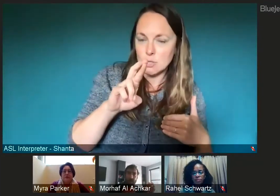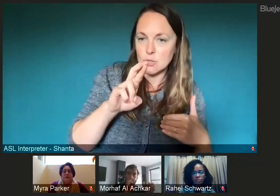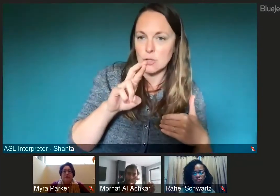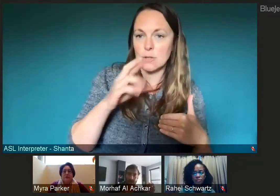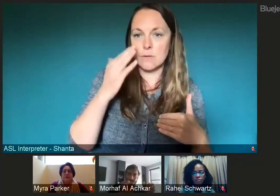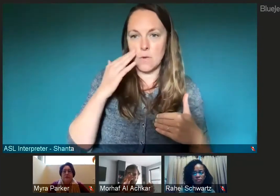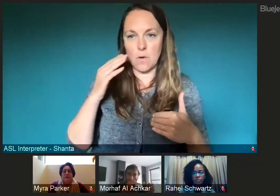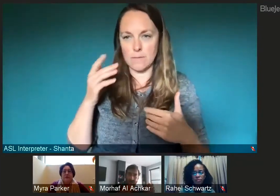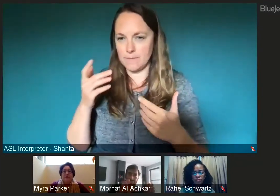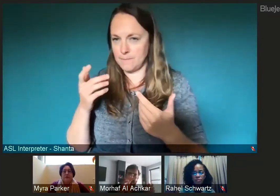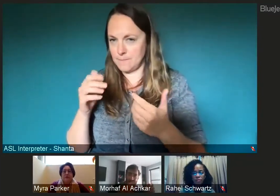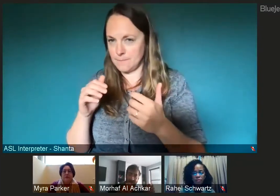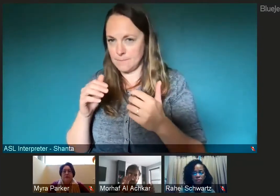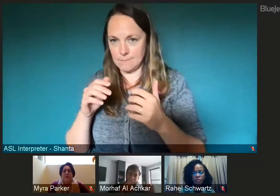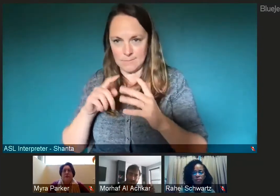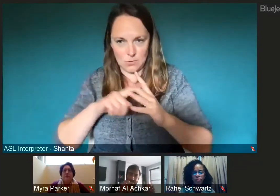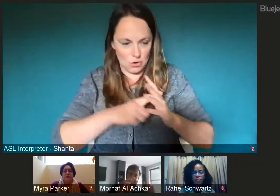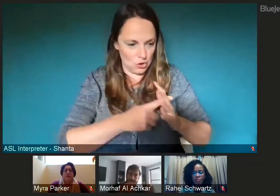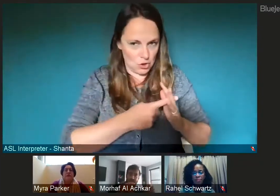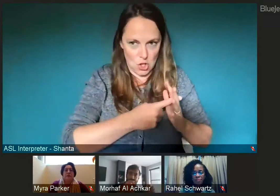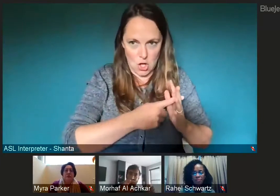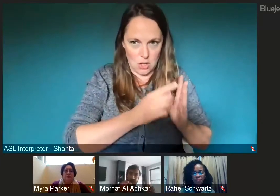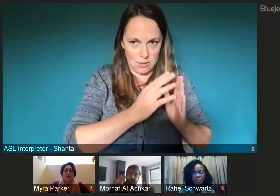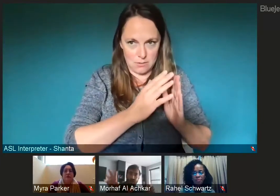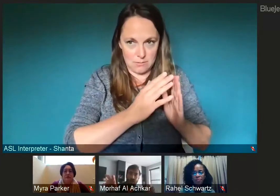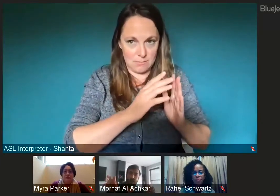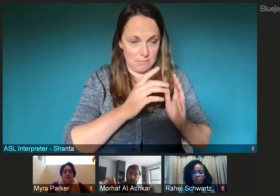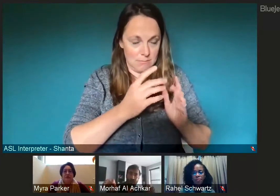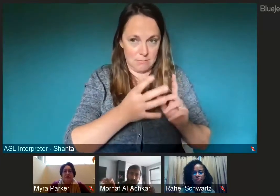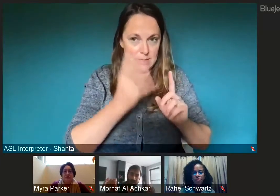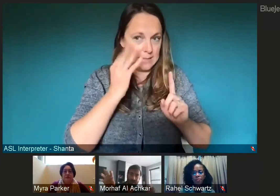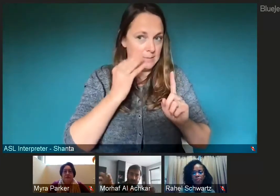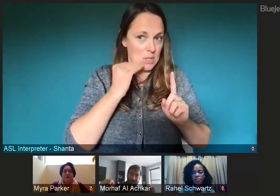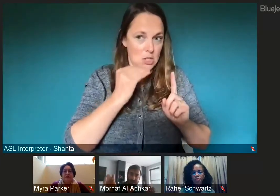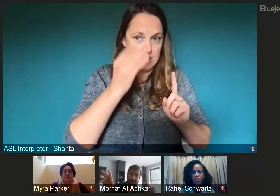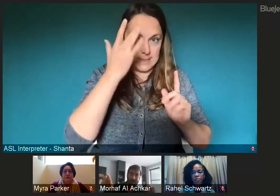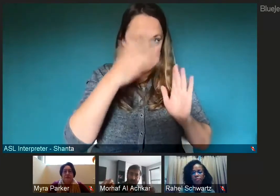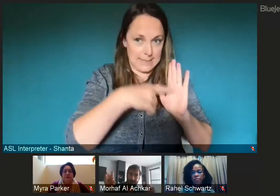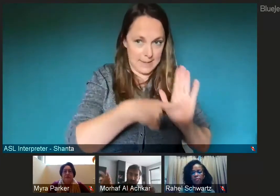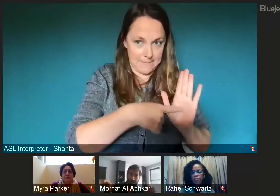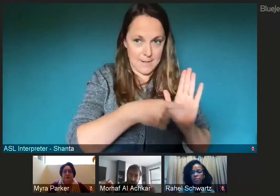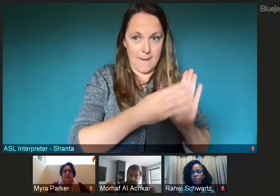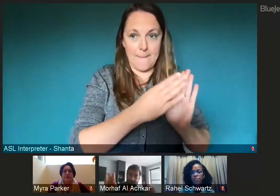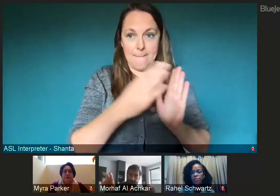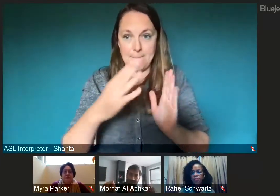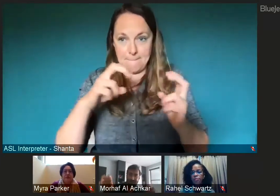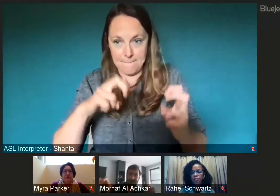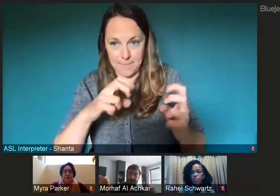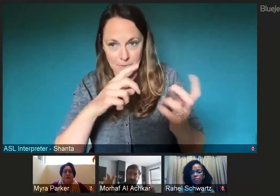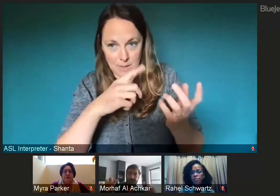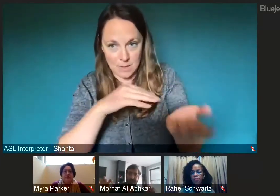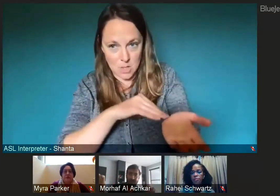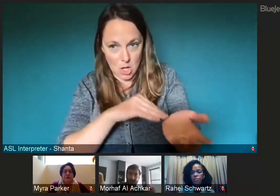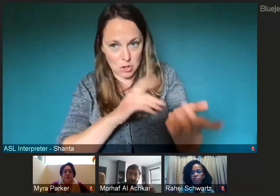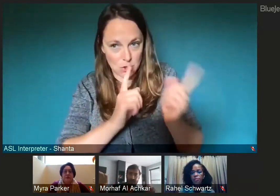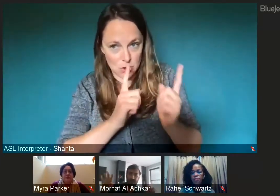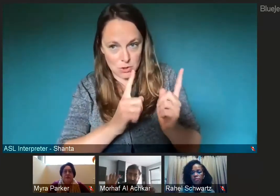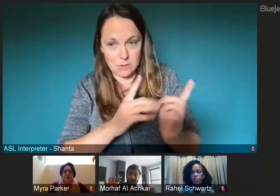symptom to when they go to the doctor and have a conversation about it, to when the diagnosis is made and they're starting now in the